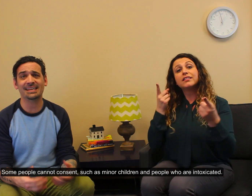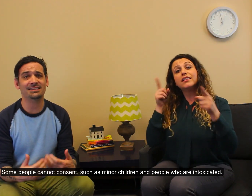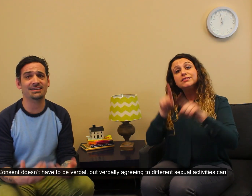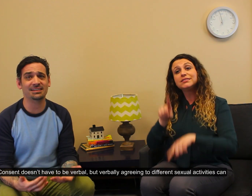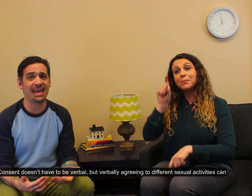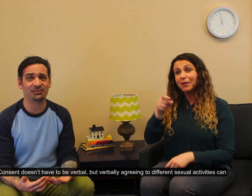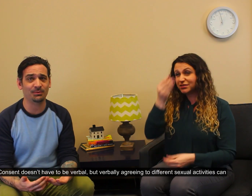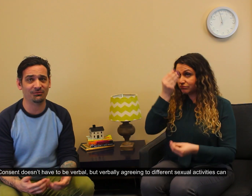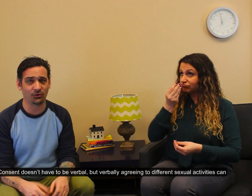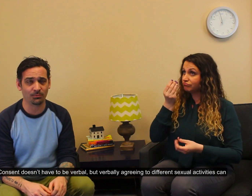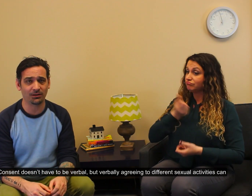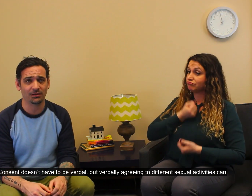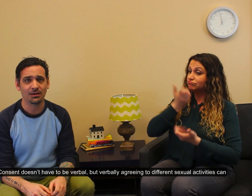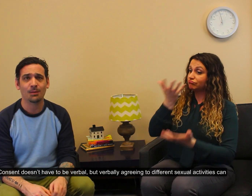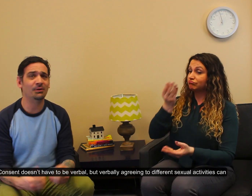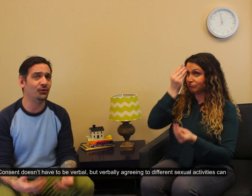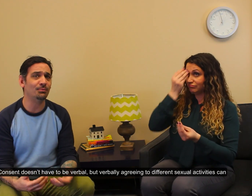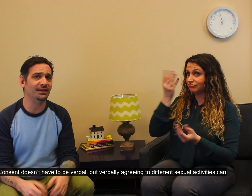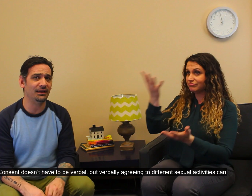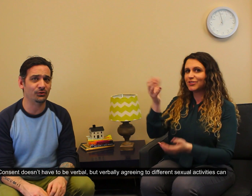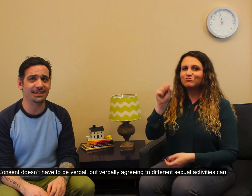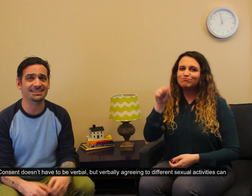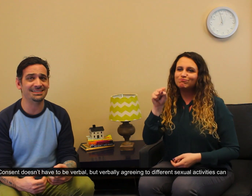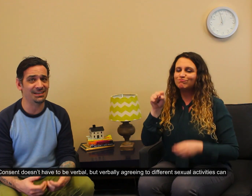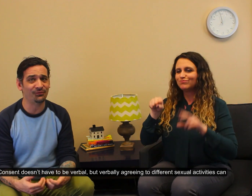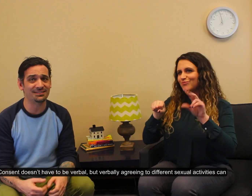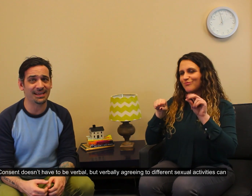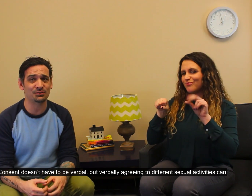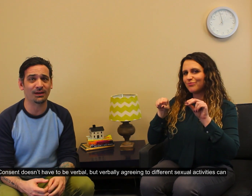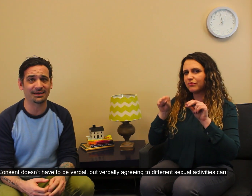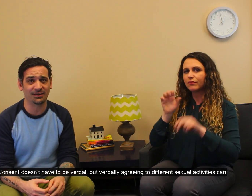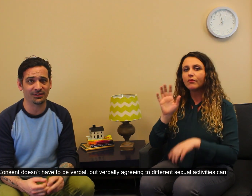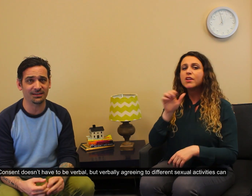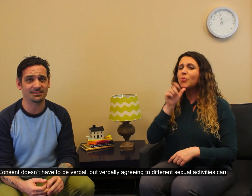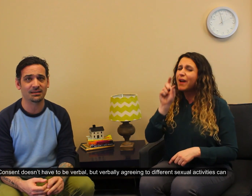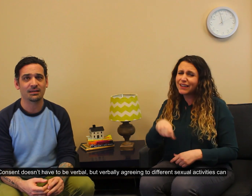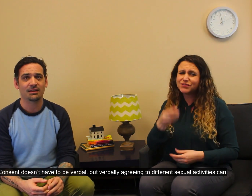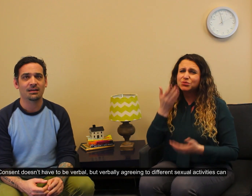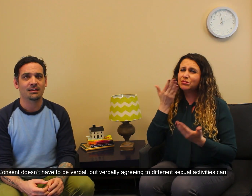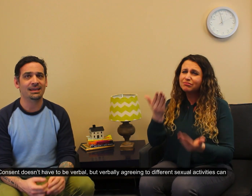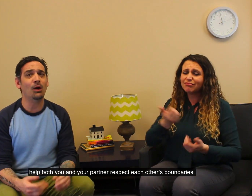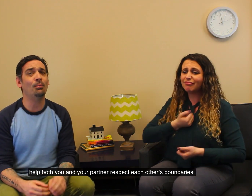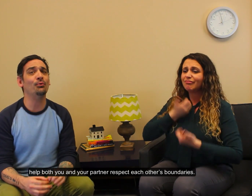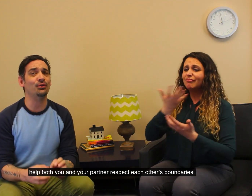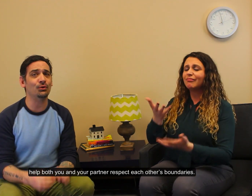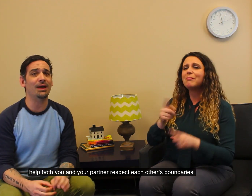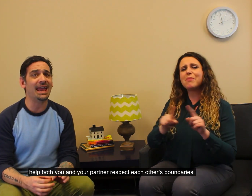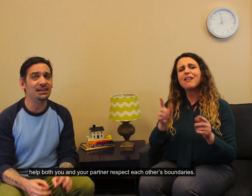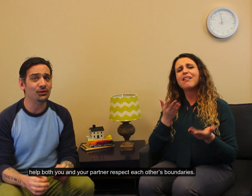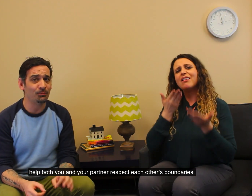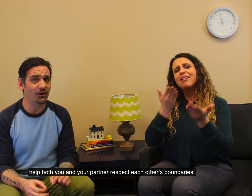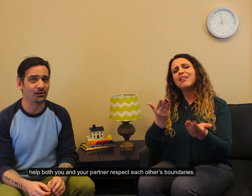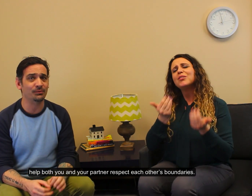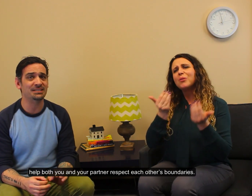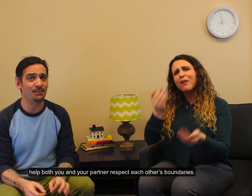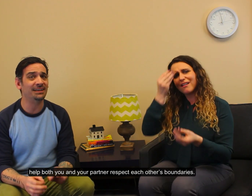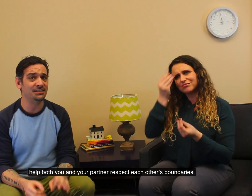Consent doesn't have to be verbal, but verbally agreeing to different sexual activities can help both you and your partner respect each